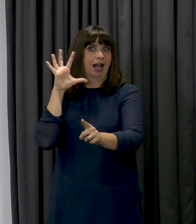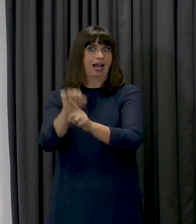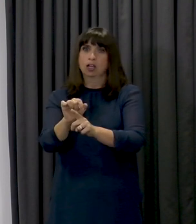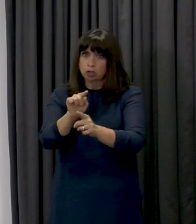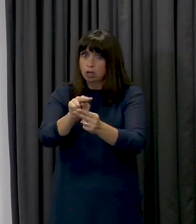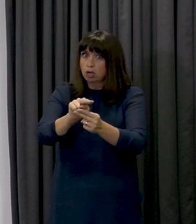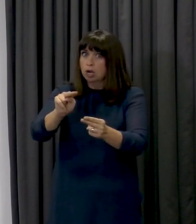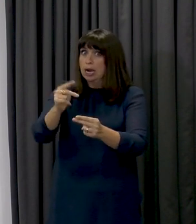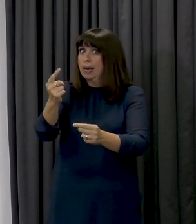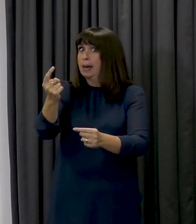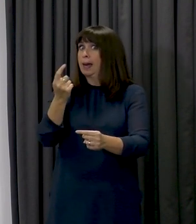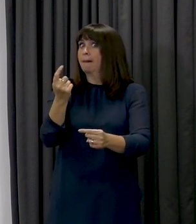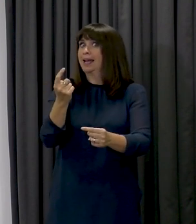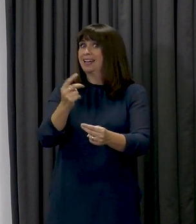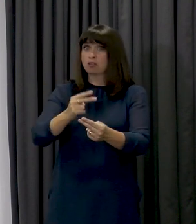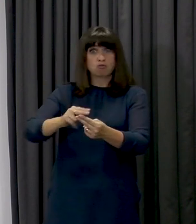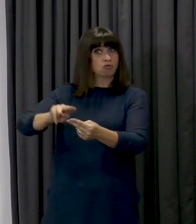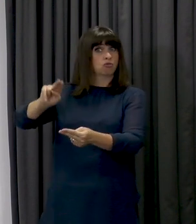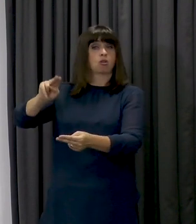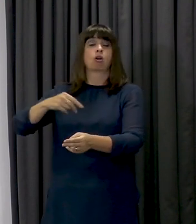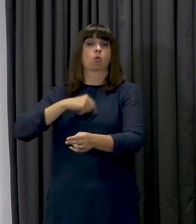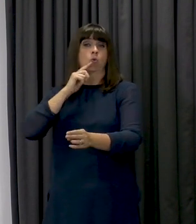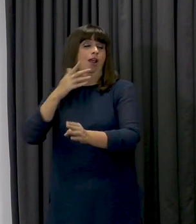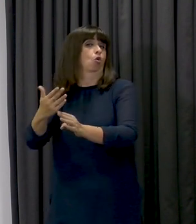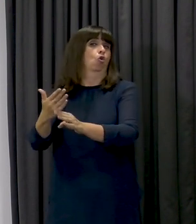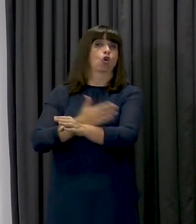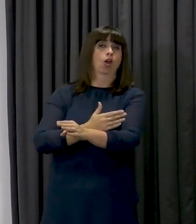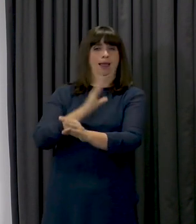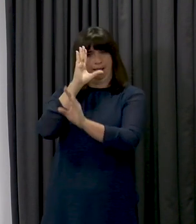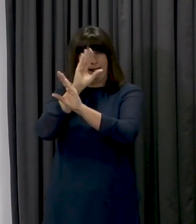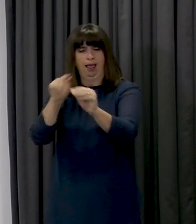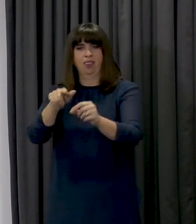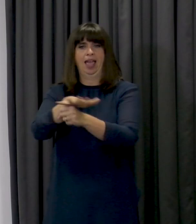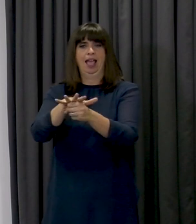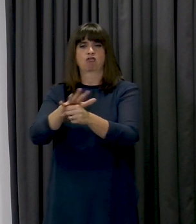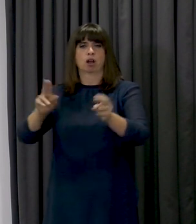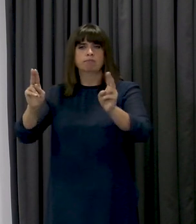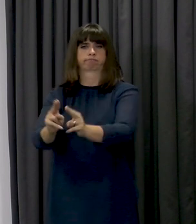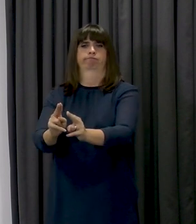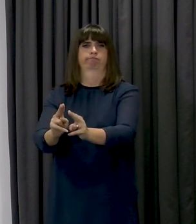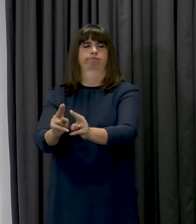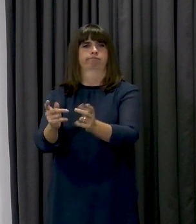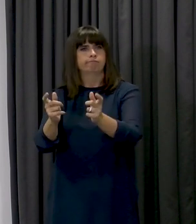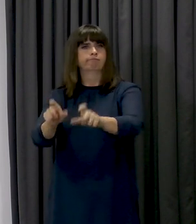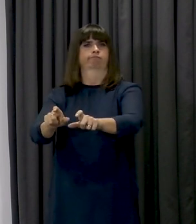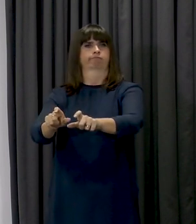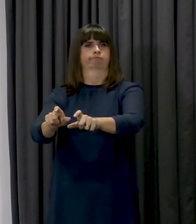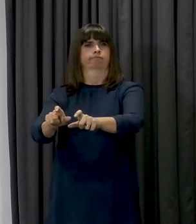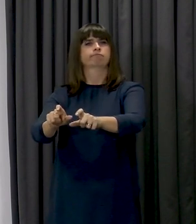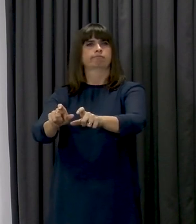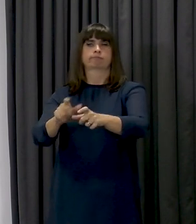see problems beginning to occur if we do see them. And that would allow us to be able